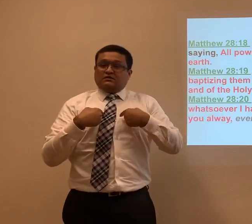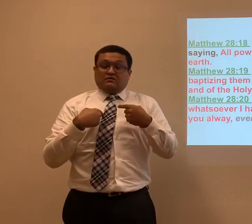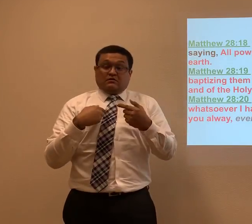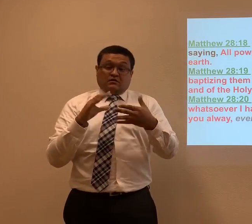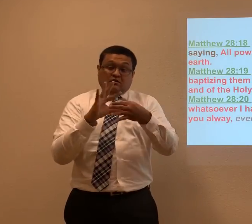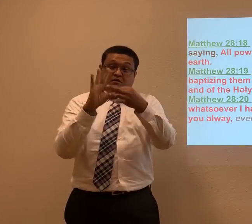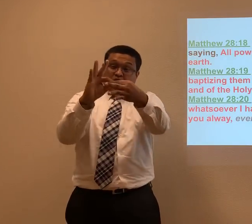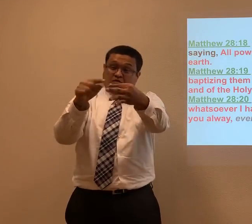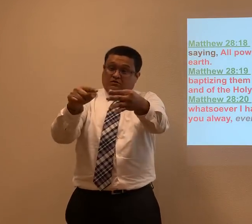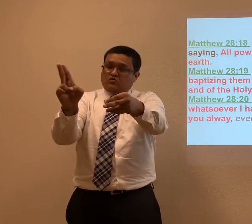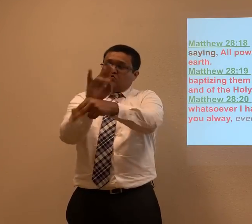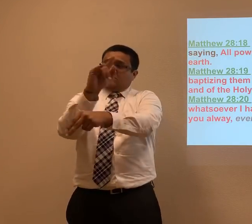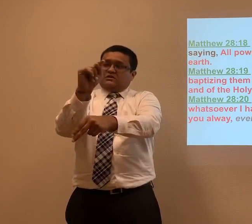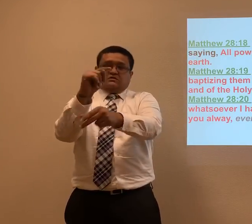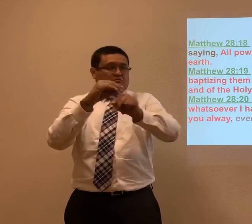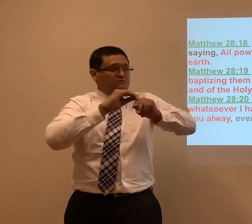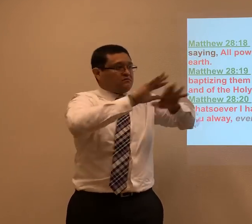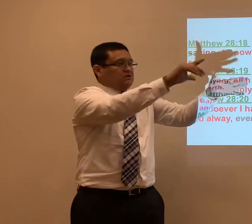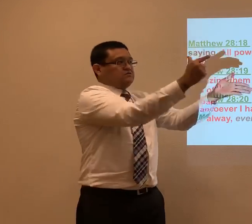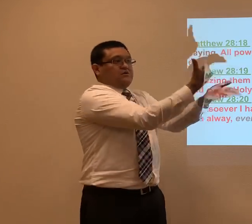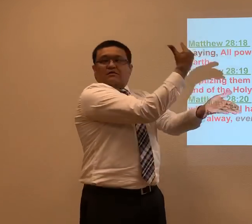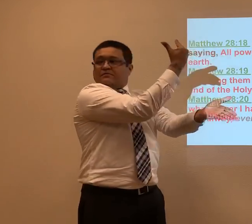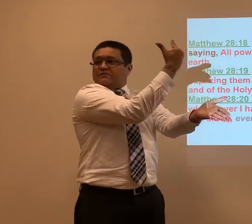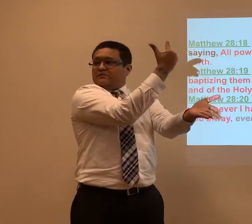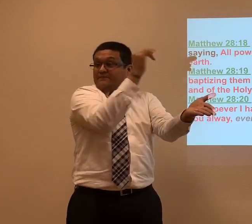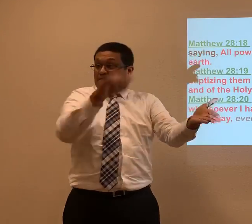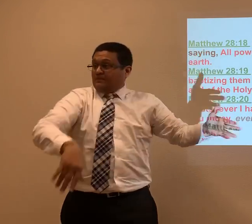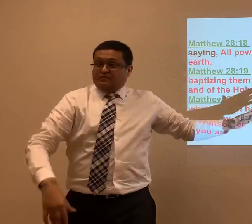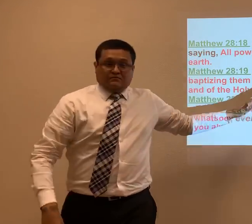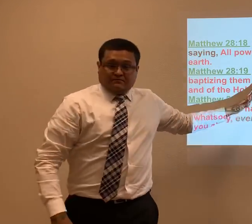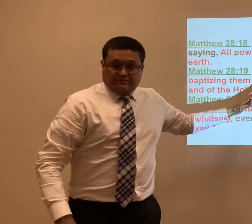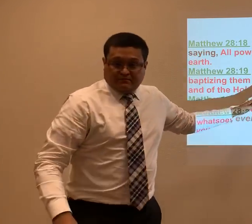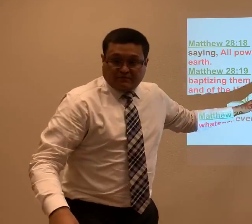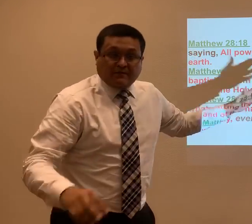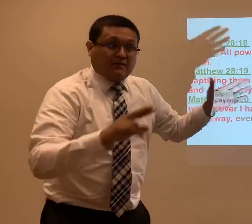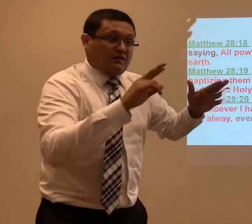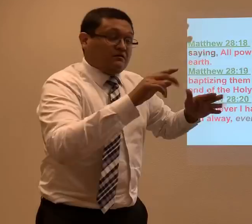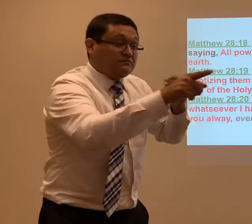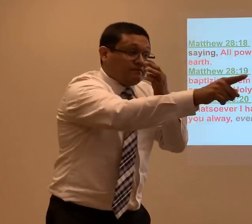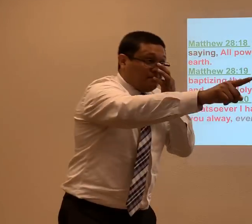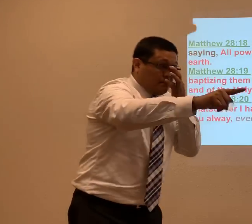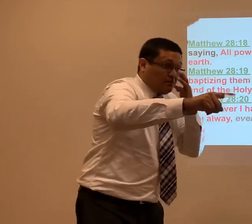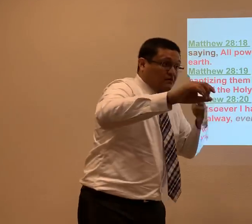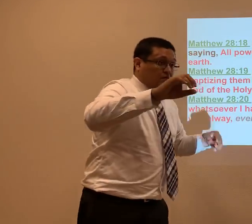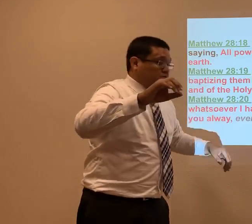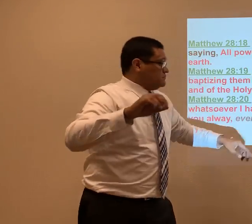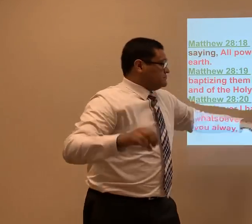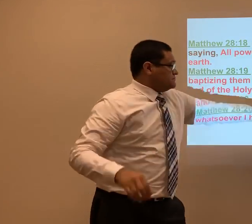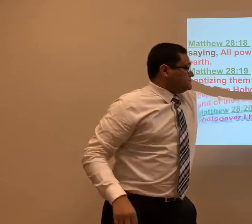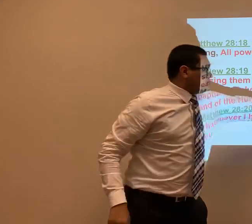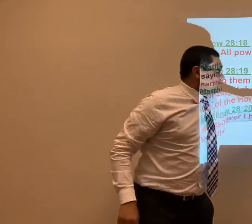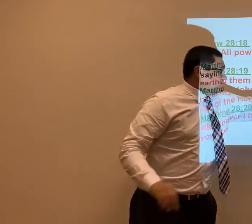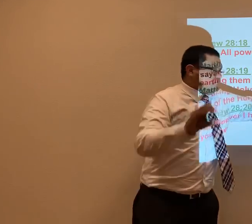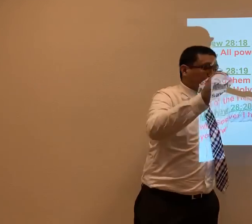You need to trust in me and use that knowledge to spread the gospel. What I taught you, spread the gospel to the